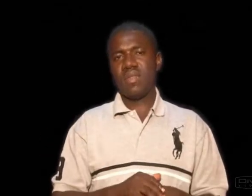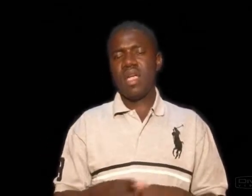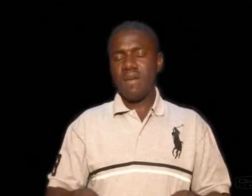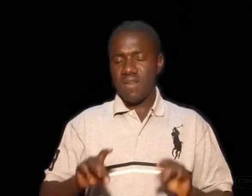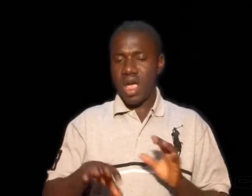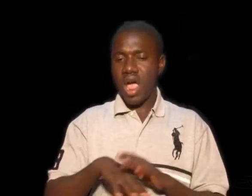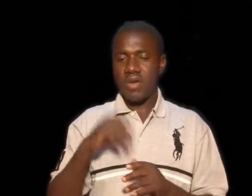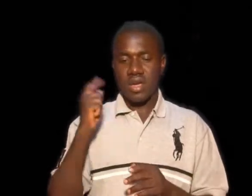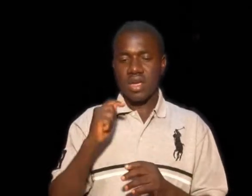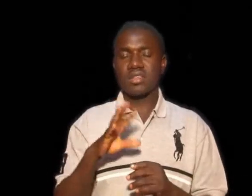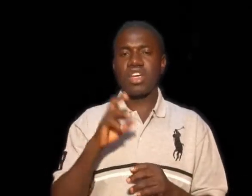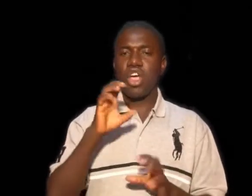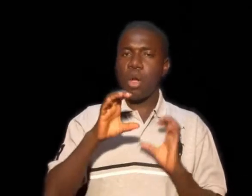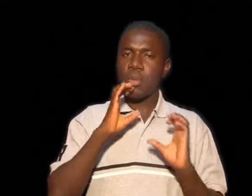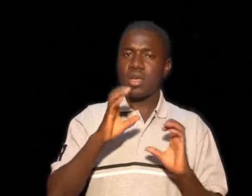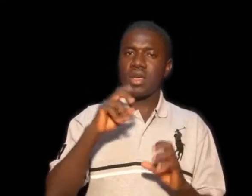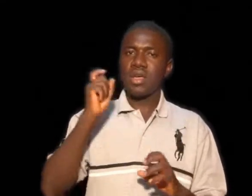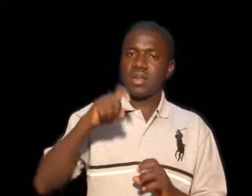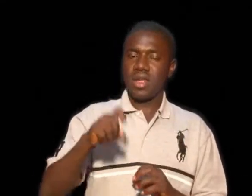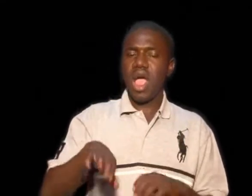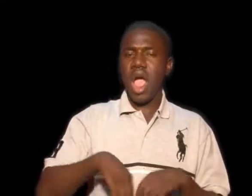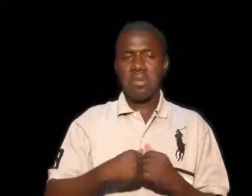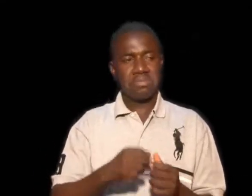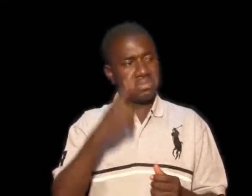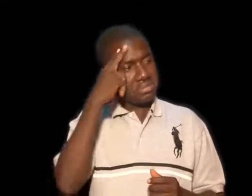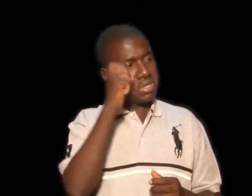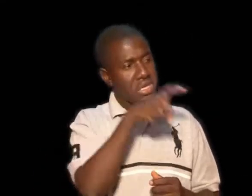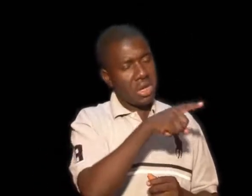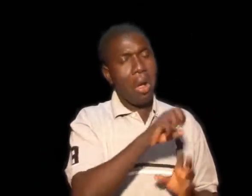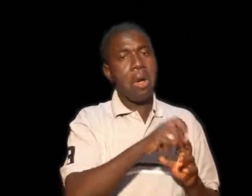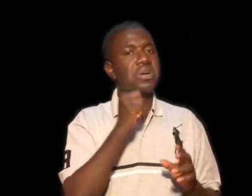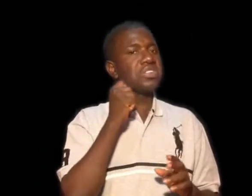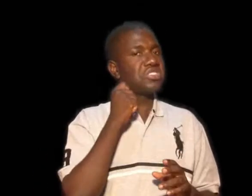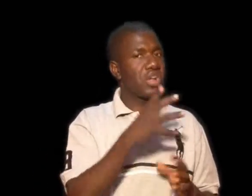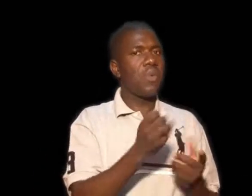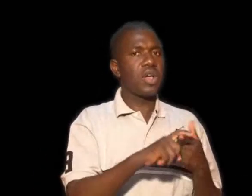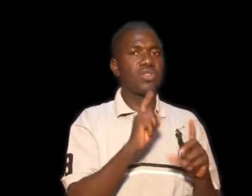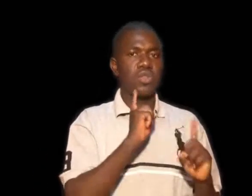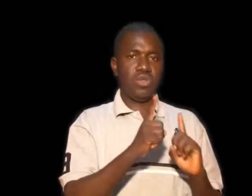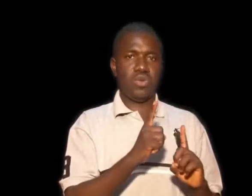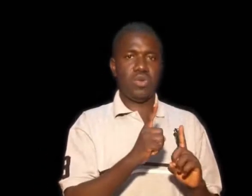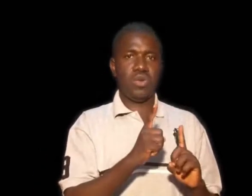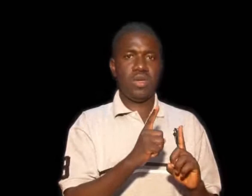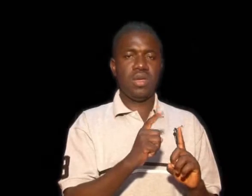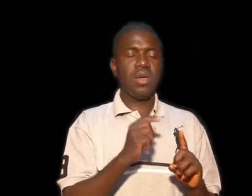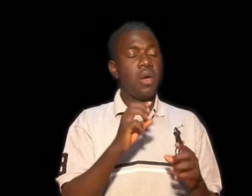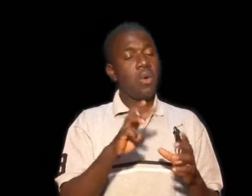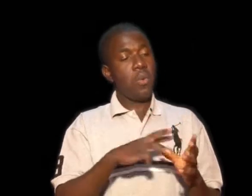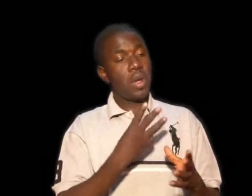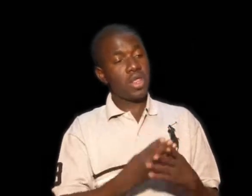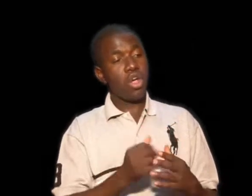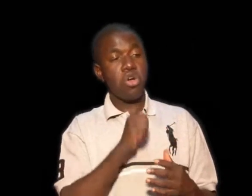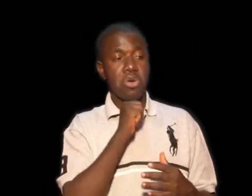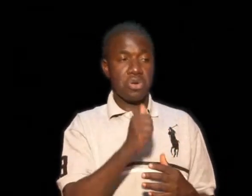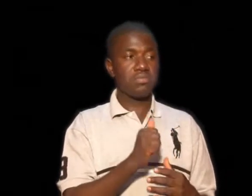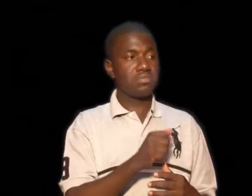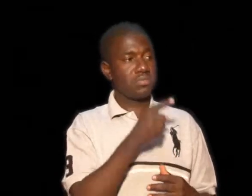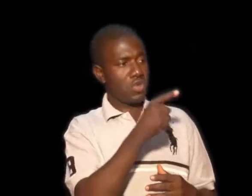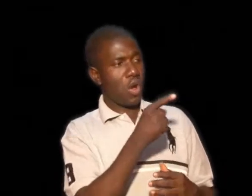of communicating, in bracket, how he or she likes to speak and be spoken to, how or whether or